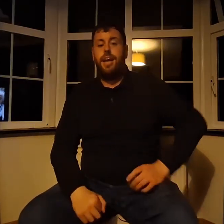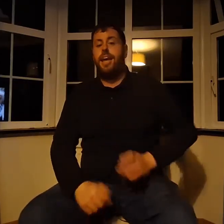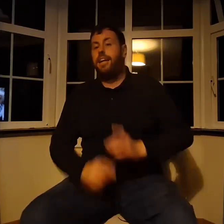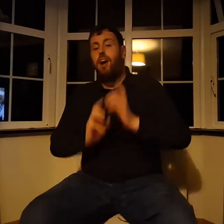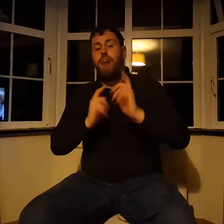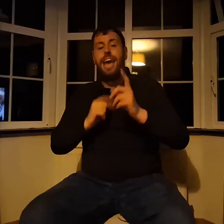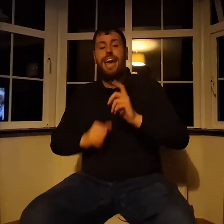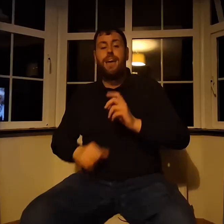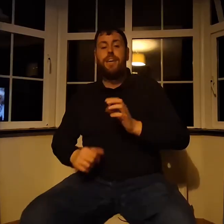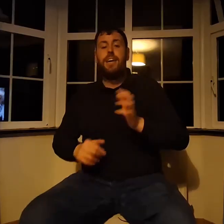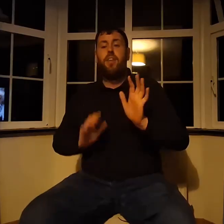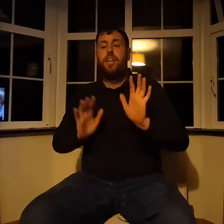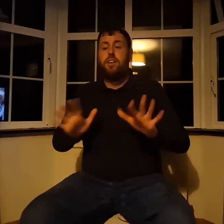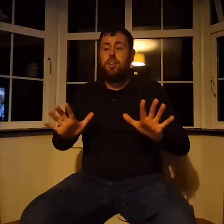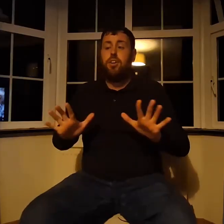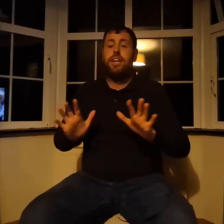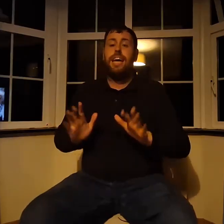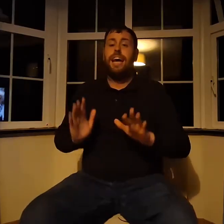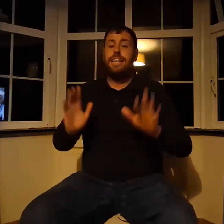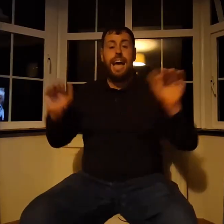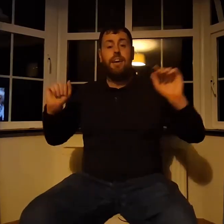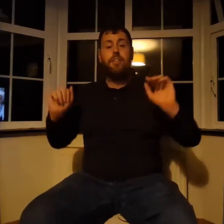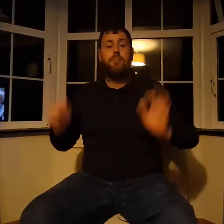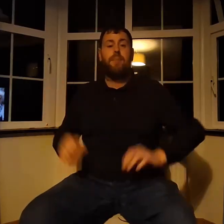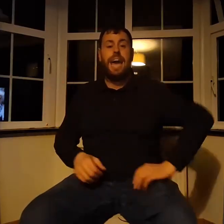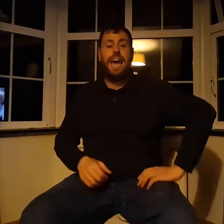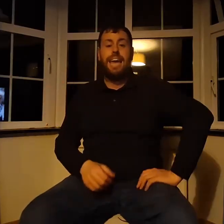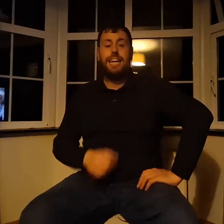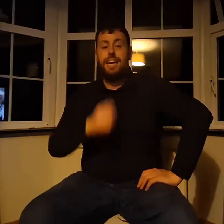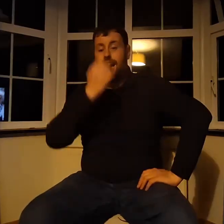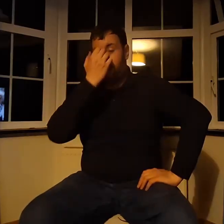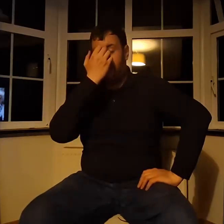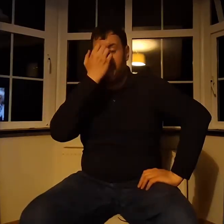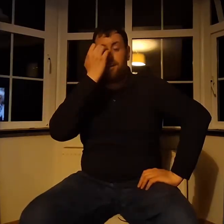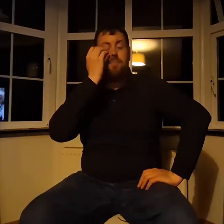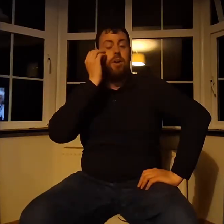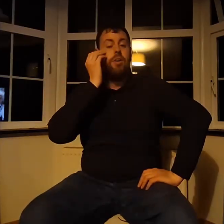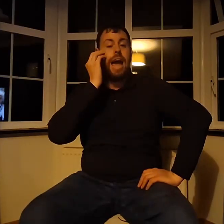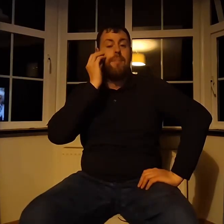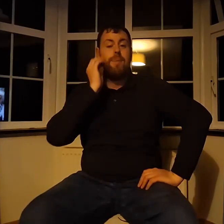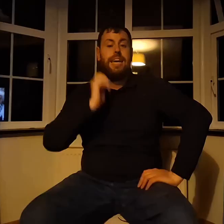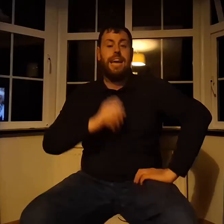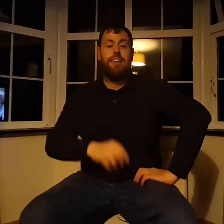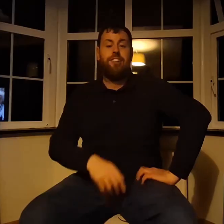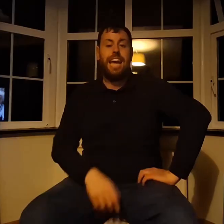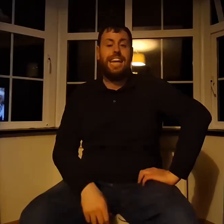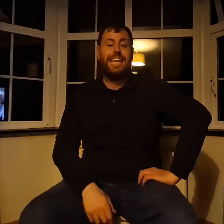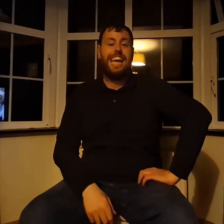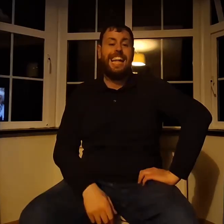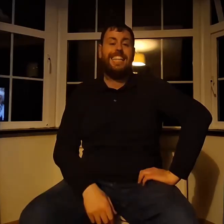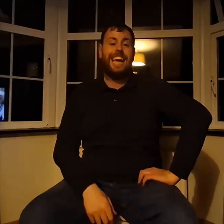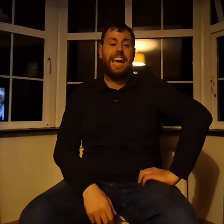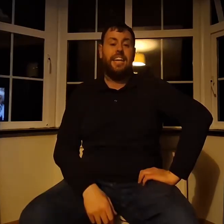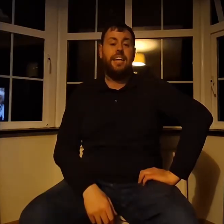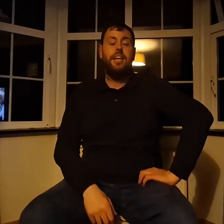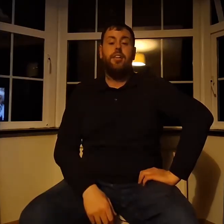Hey, go heavy on the good and light on the bad. Hair more happy and a shade less sad.